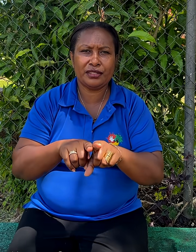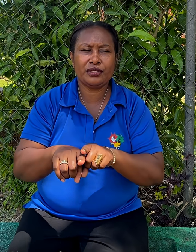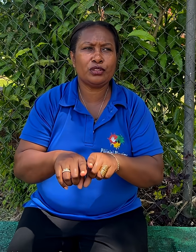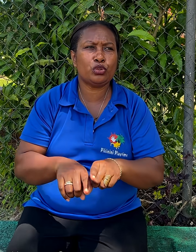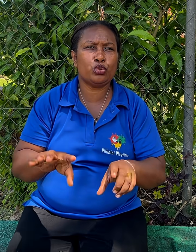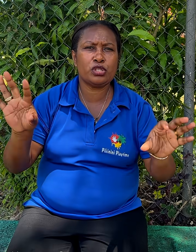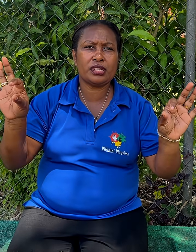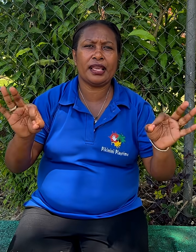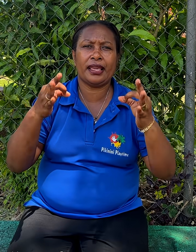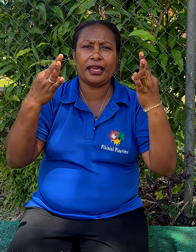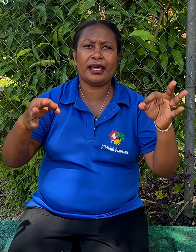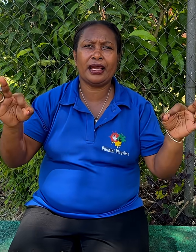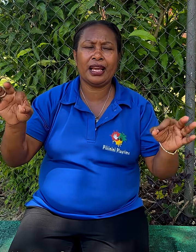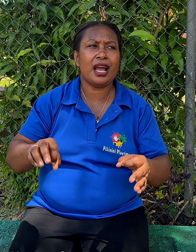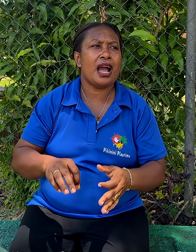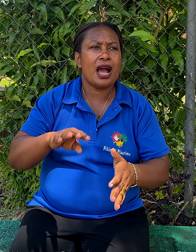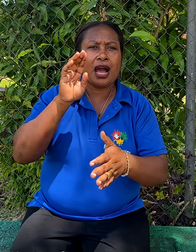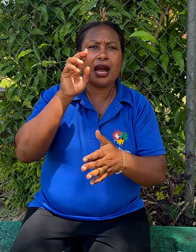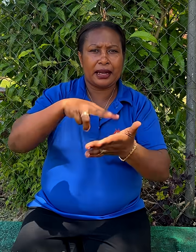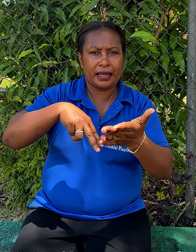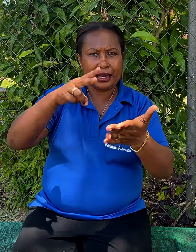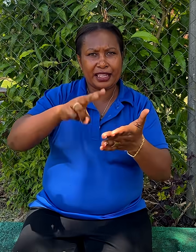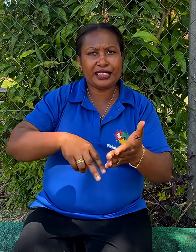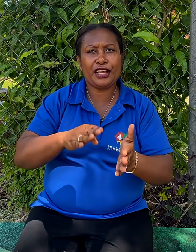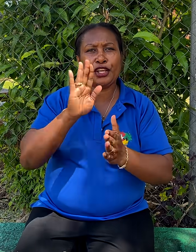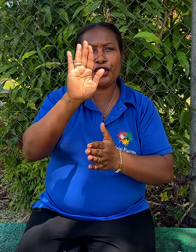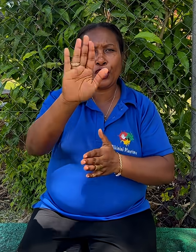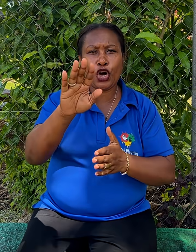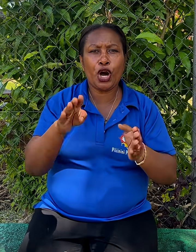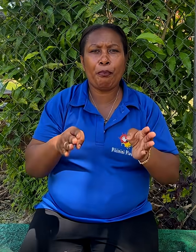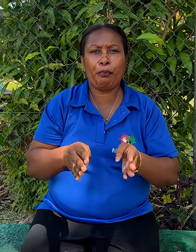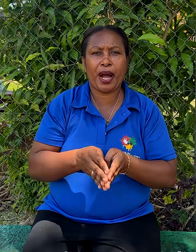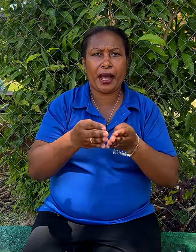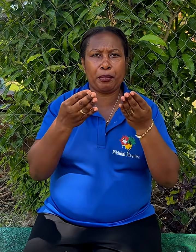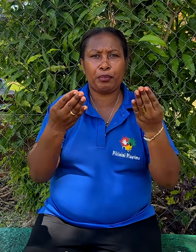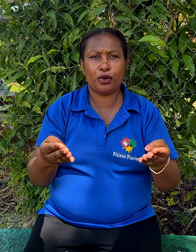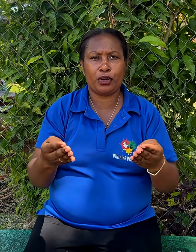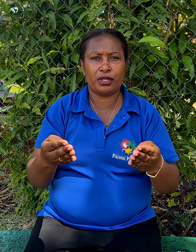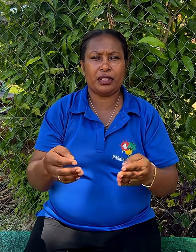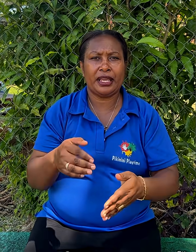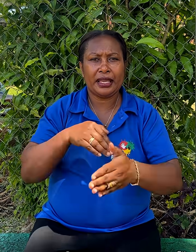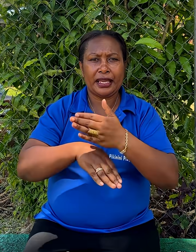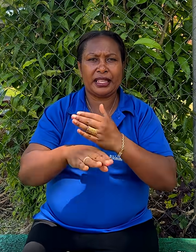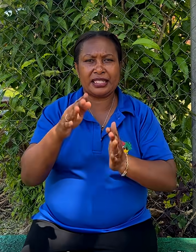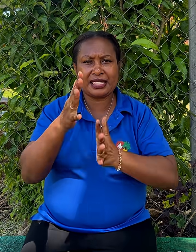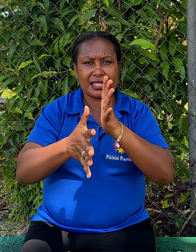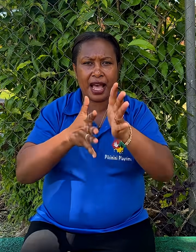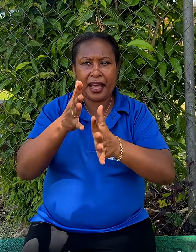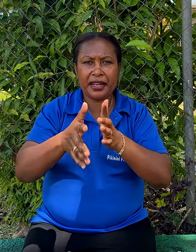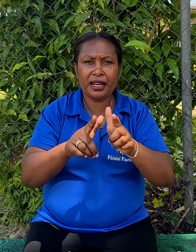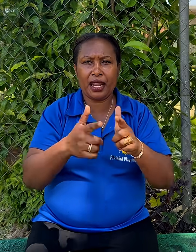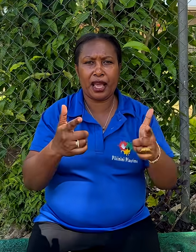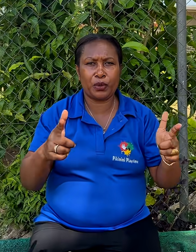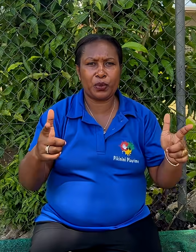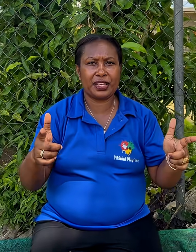Learn to sing, read your Bible in sign